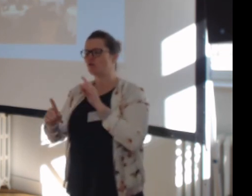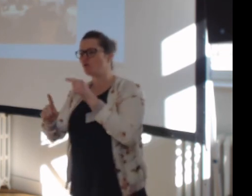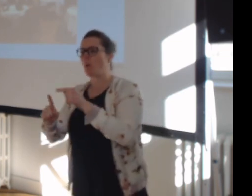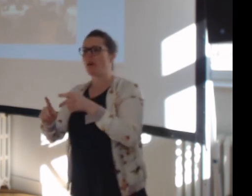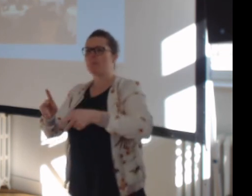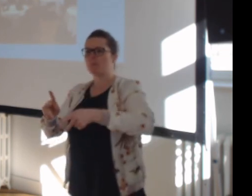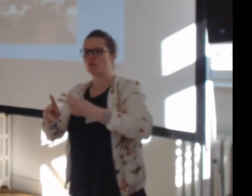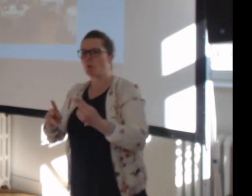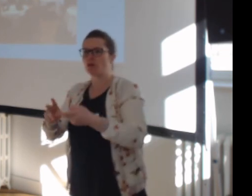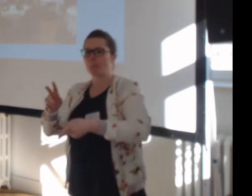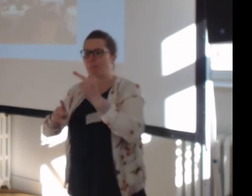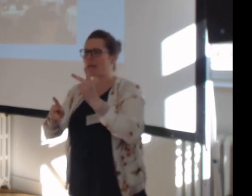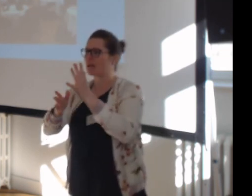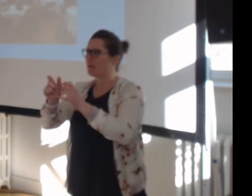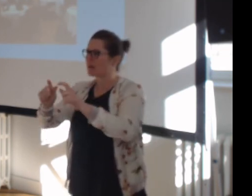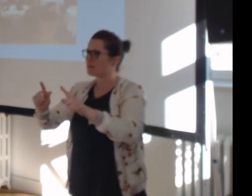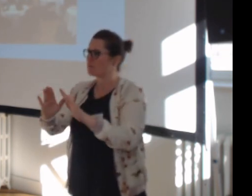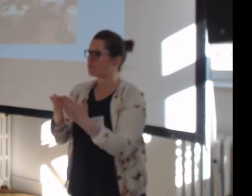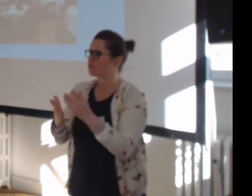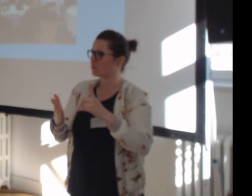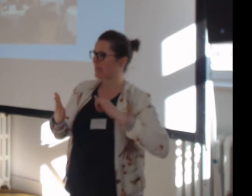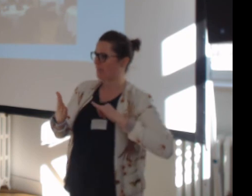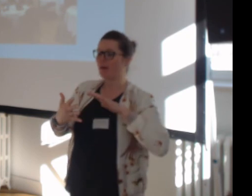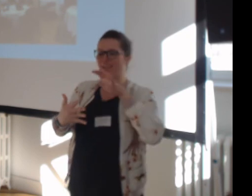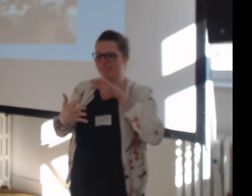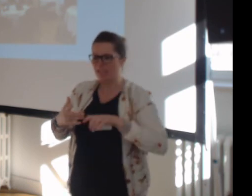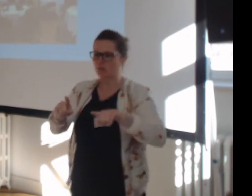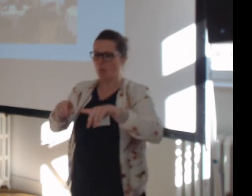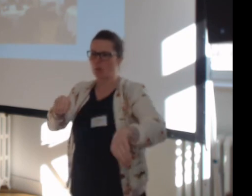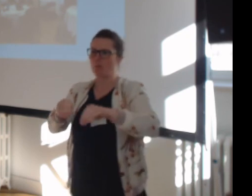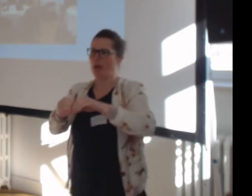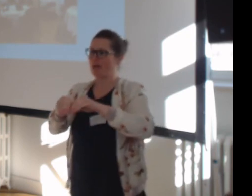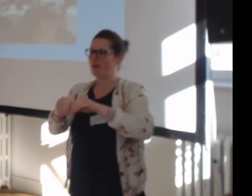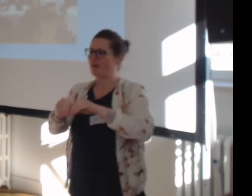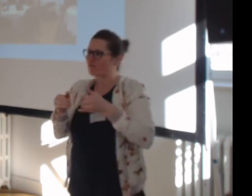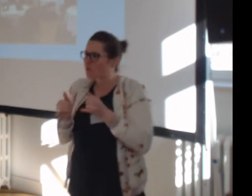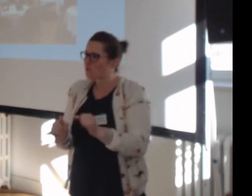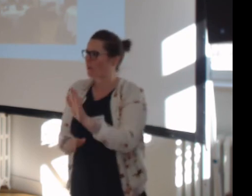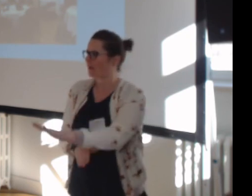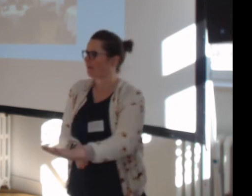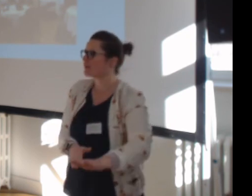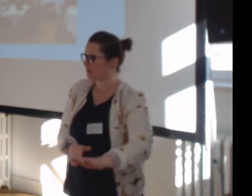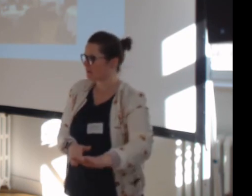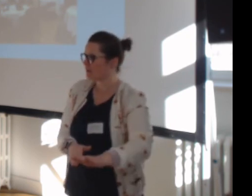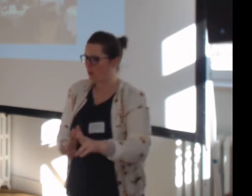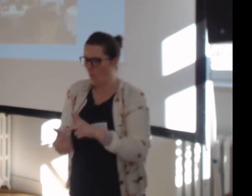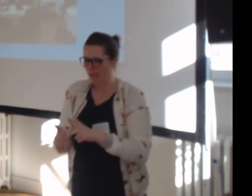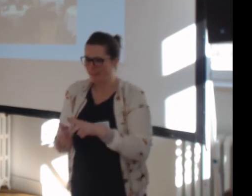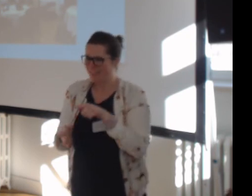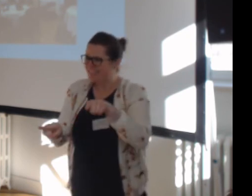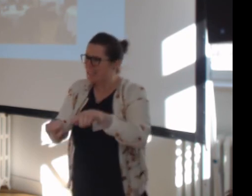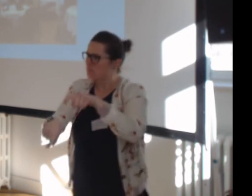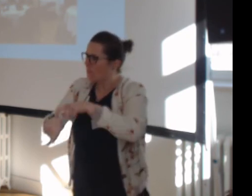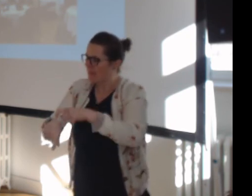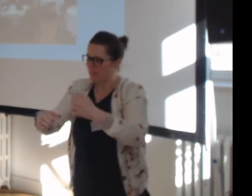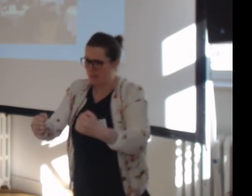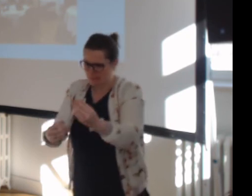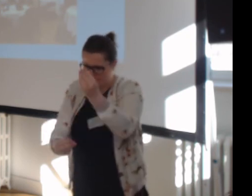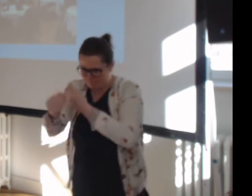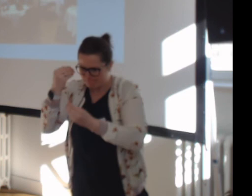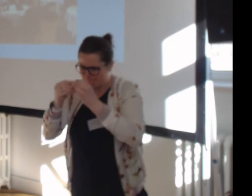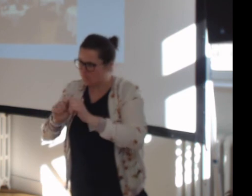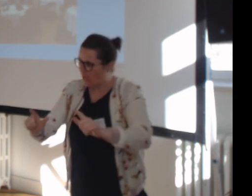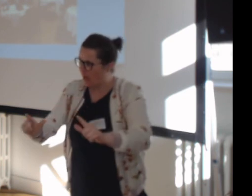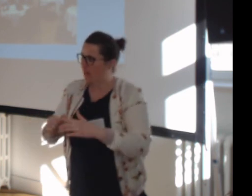more sign language books with the text as well for the young children as they're acquiring language. And